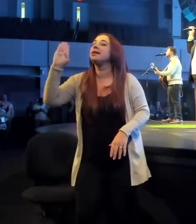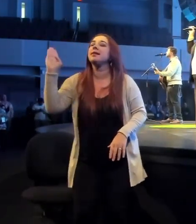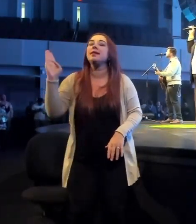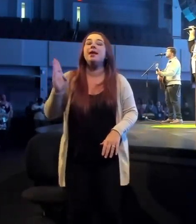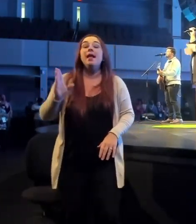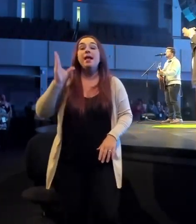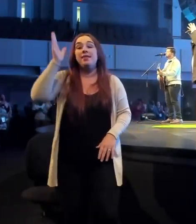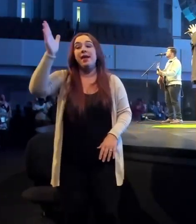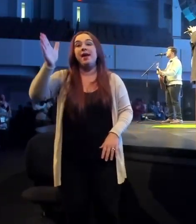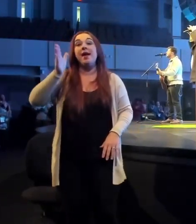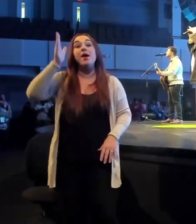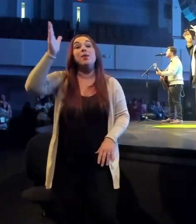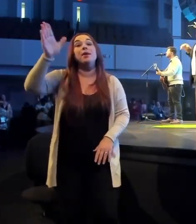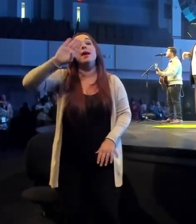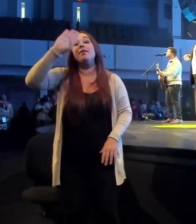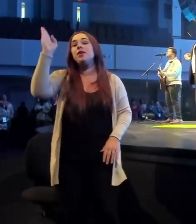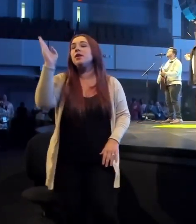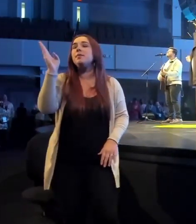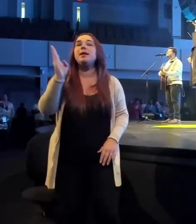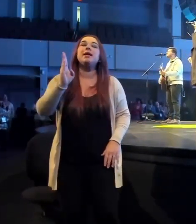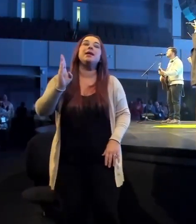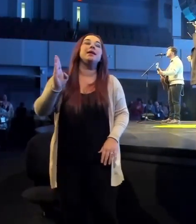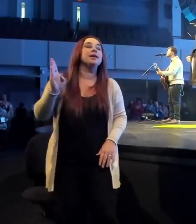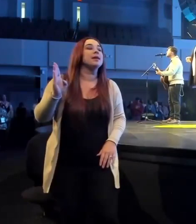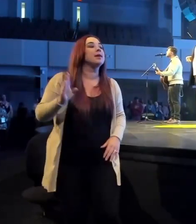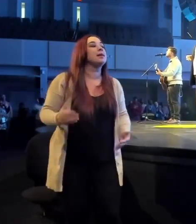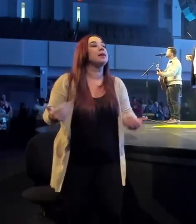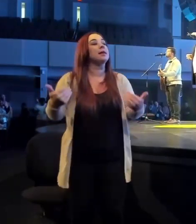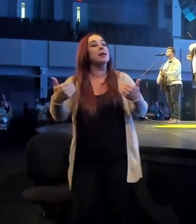been, there will never be